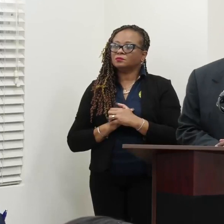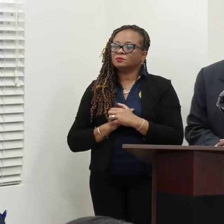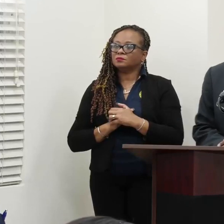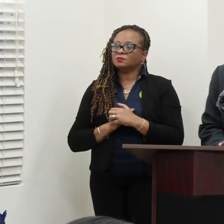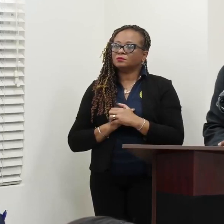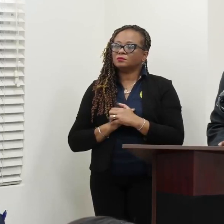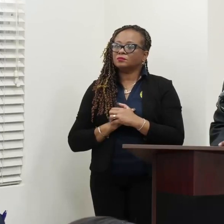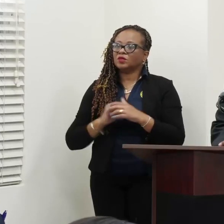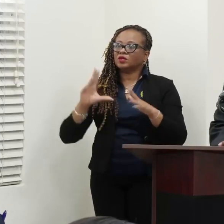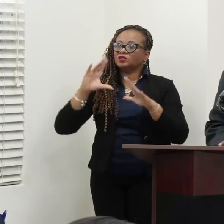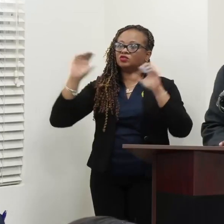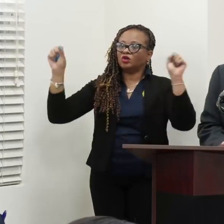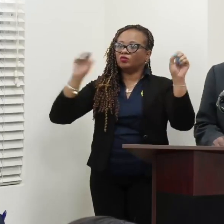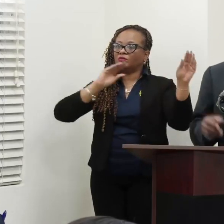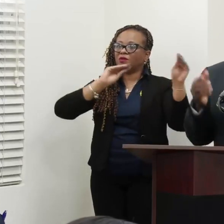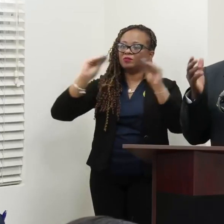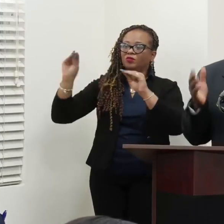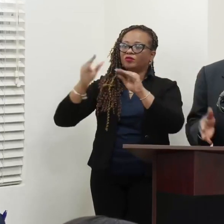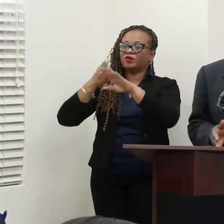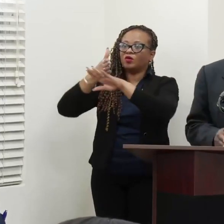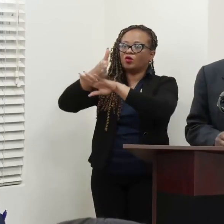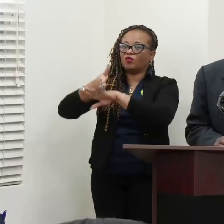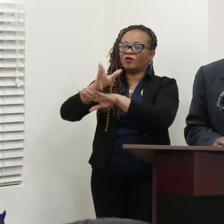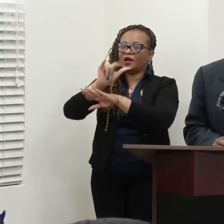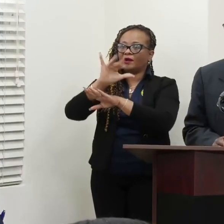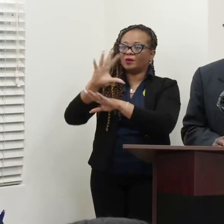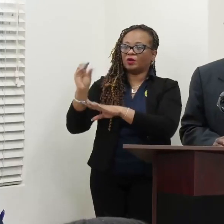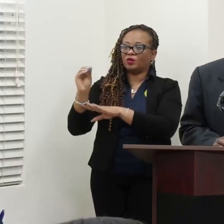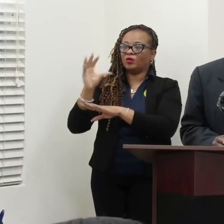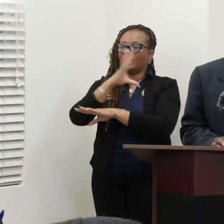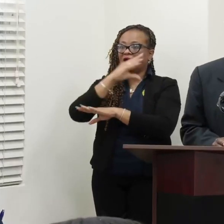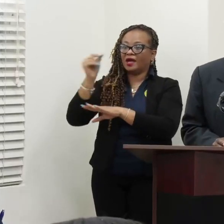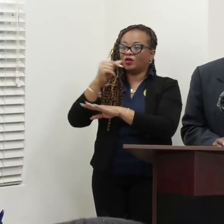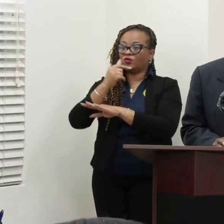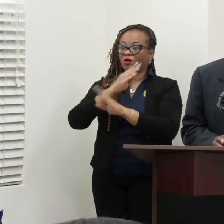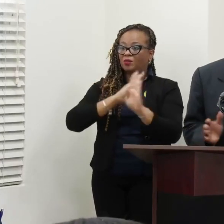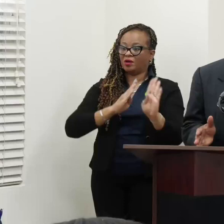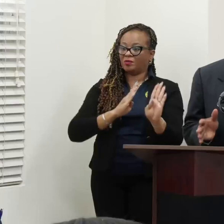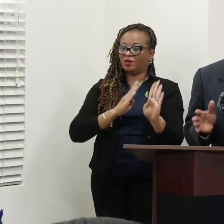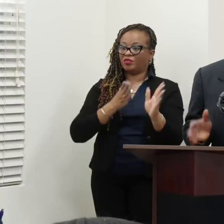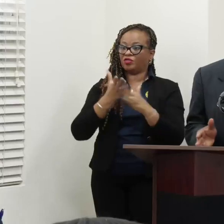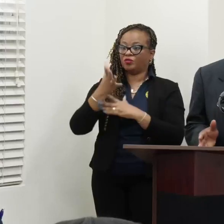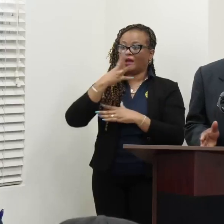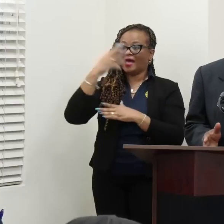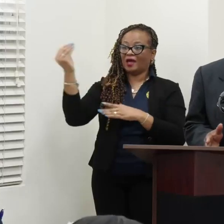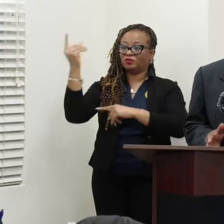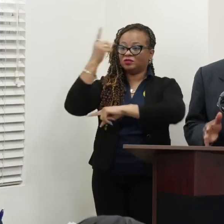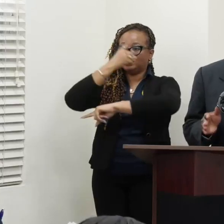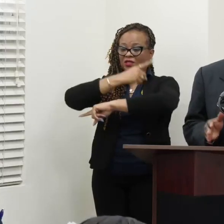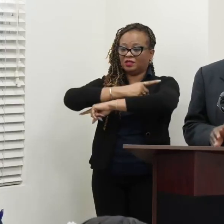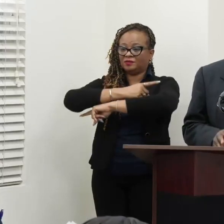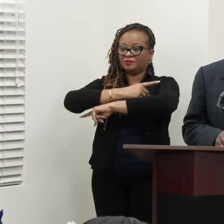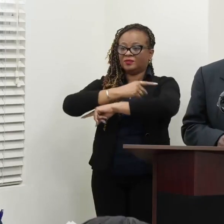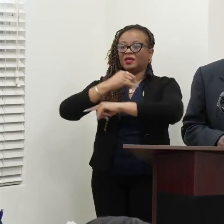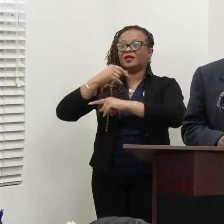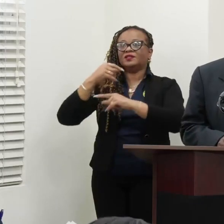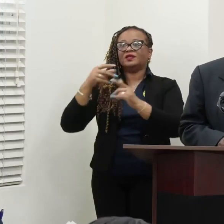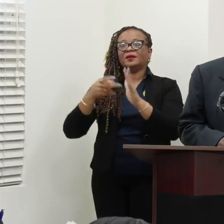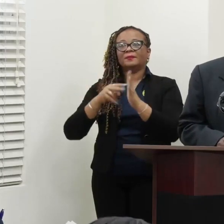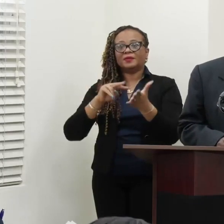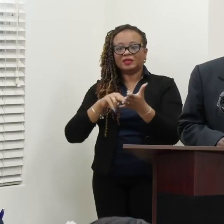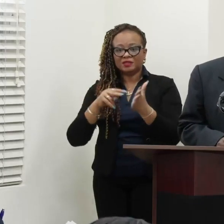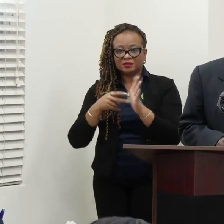The storm will be moving over Abaco and Grand Bahama throughout the day. So that means